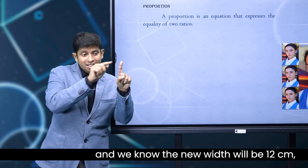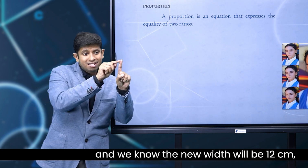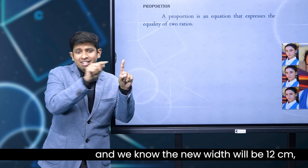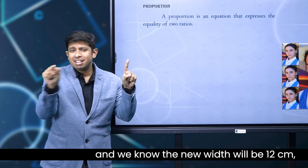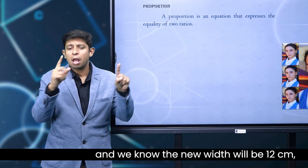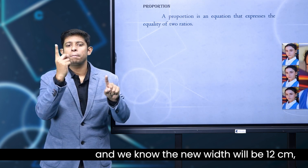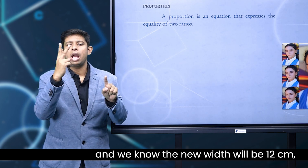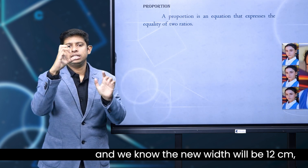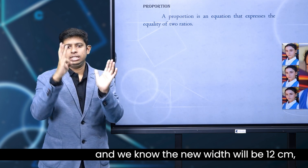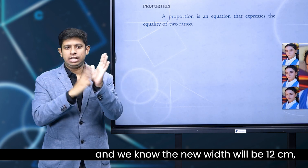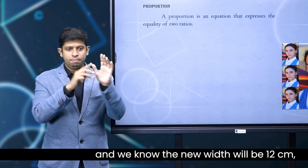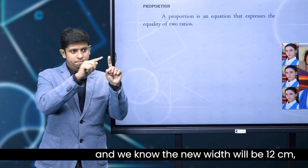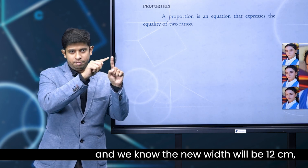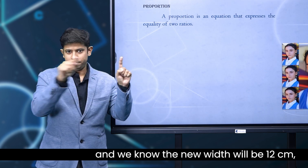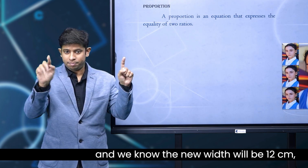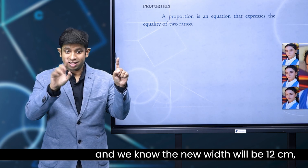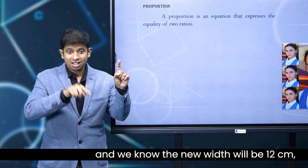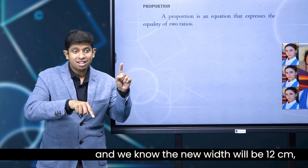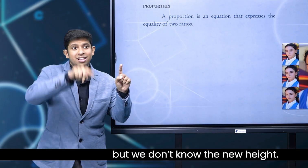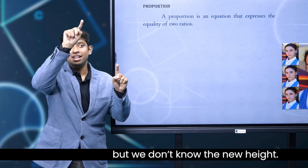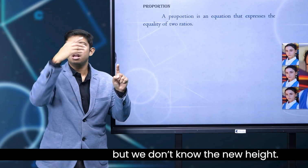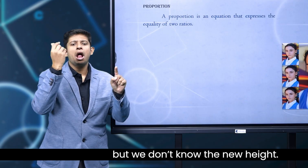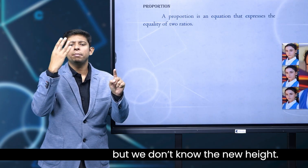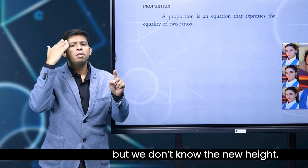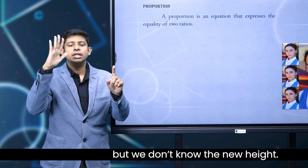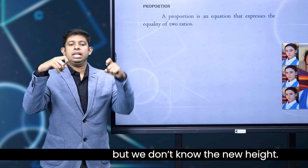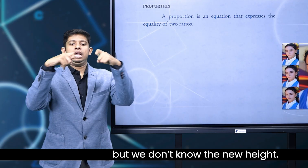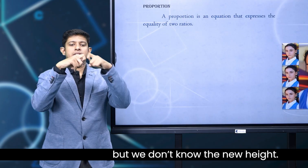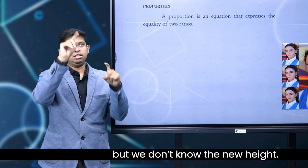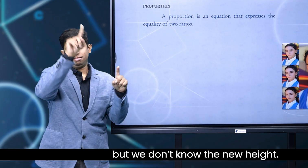the new width will be 12 cm, but we don't know the new height.